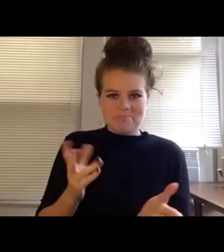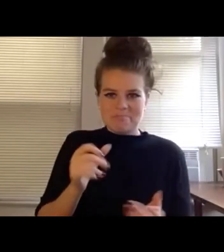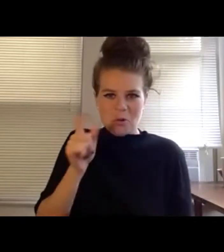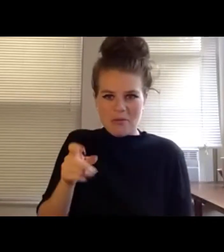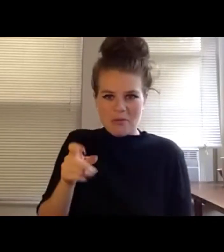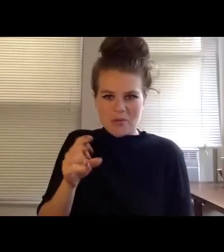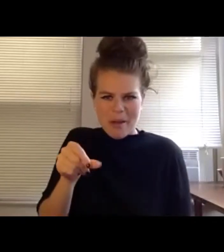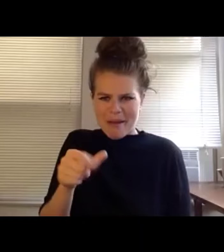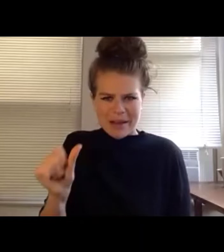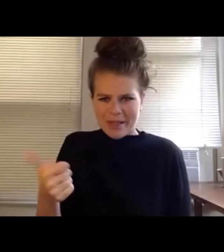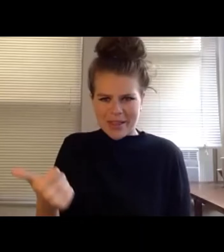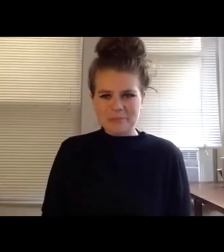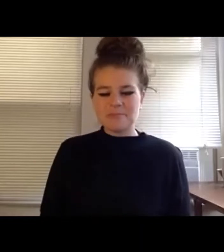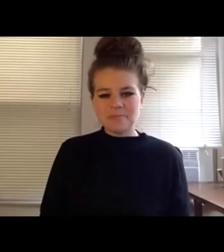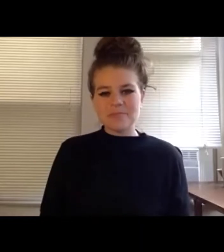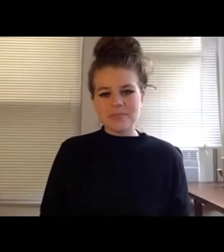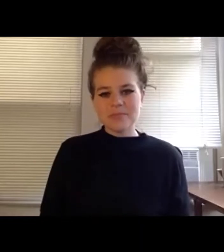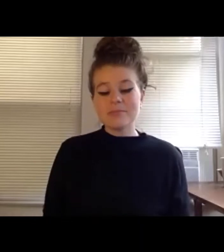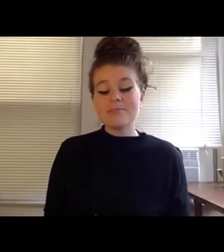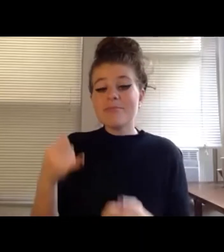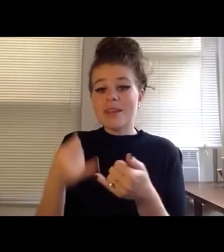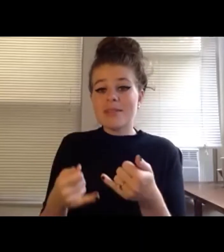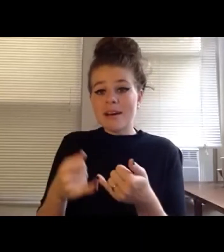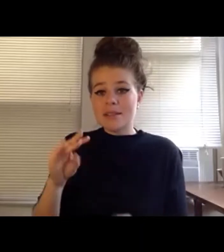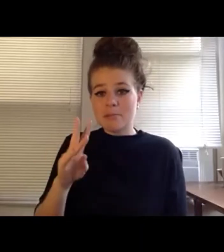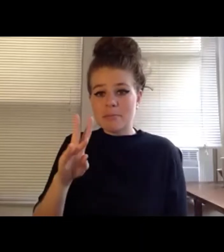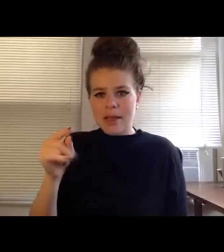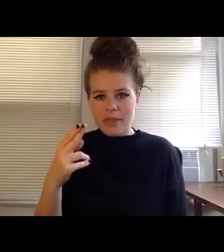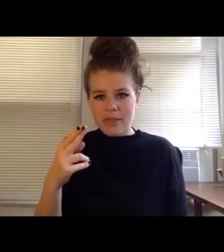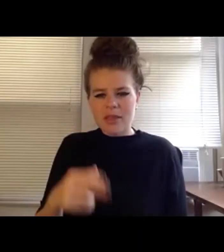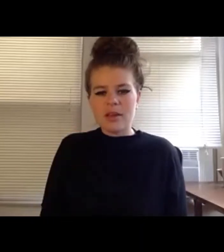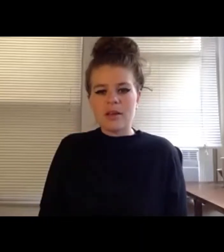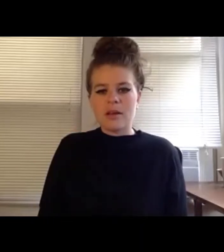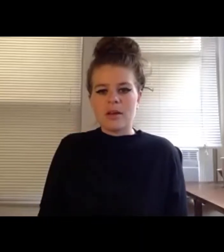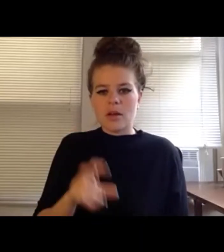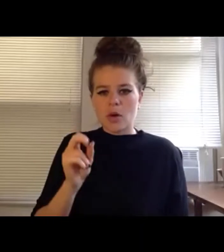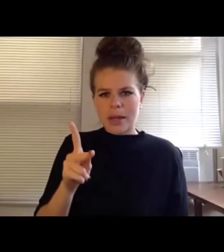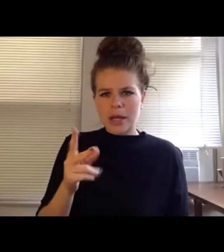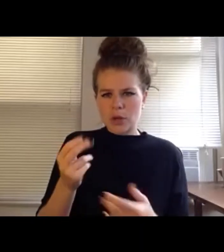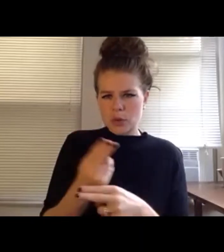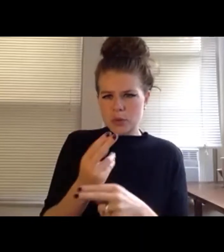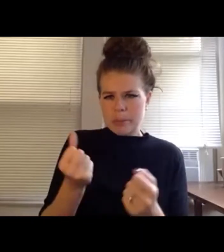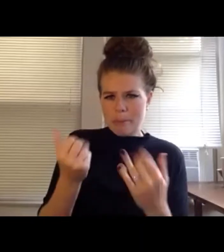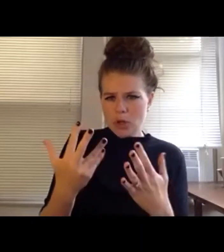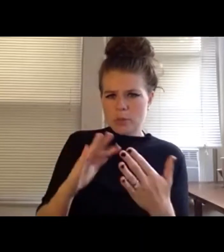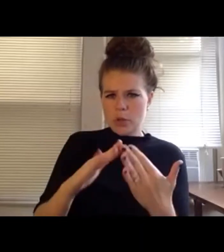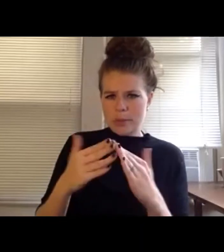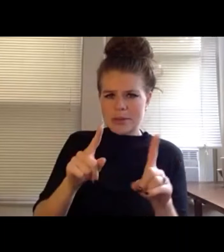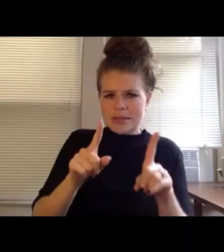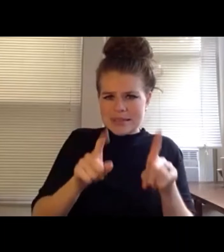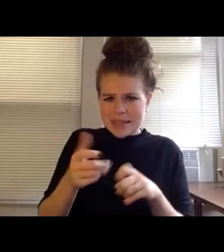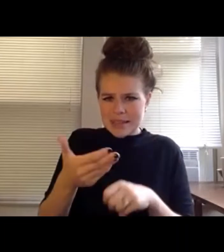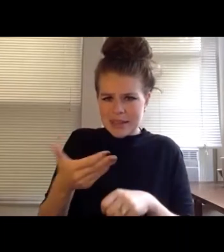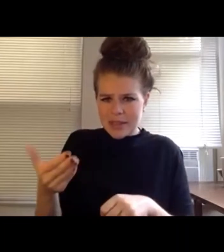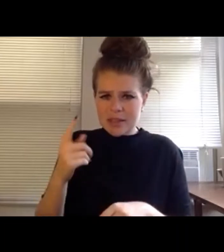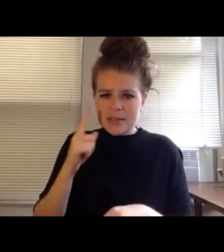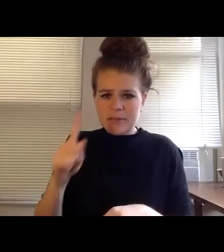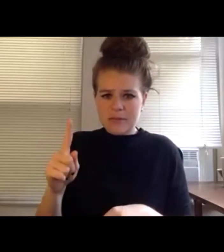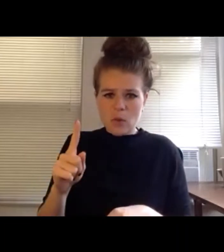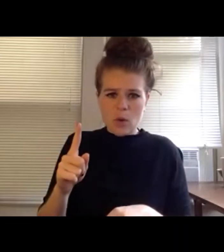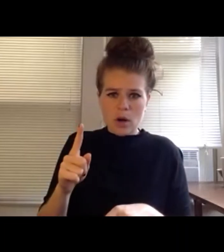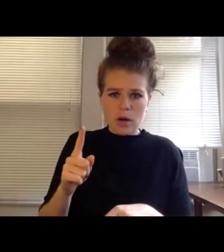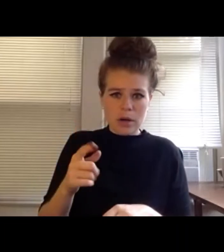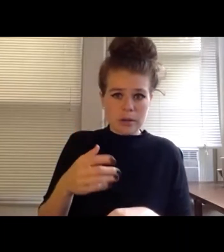So the last thing is, you use disposable communities to test things that will be used for betterment of